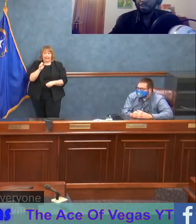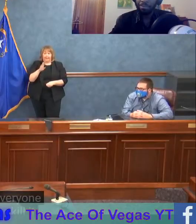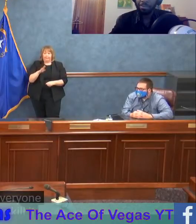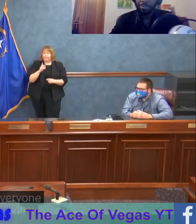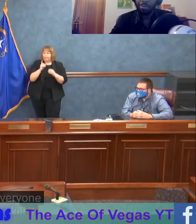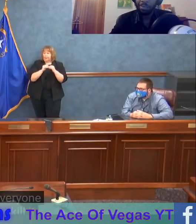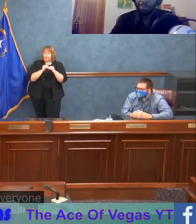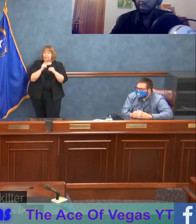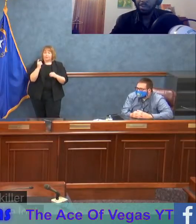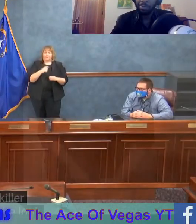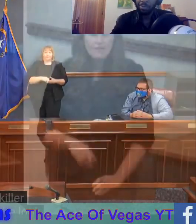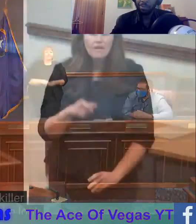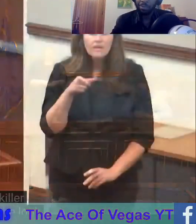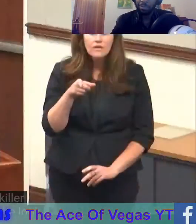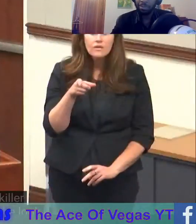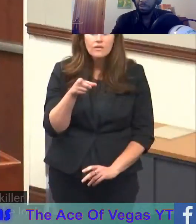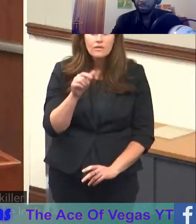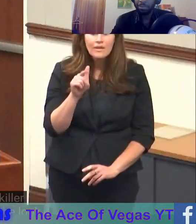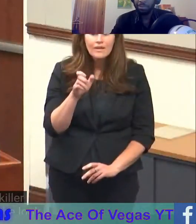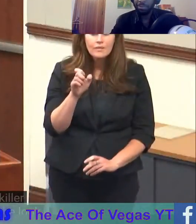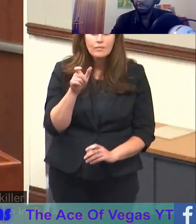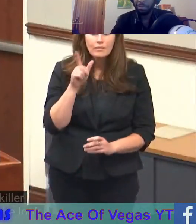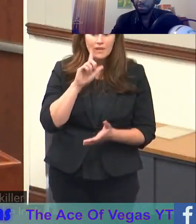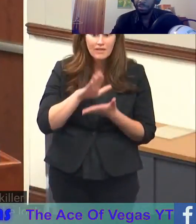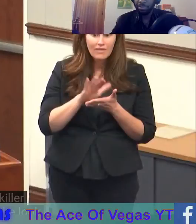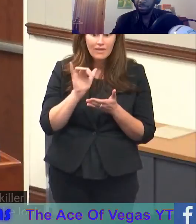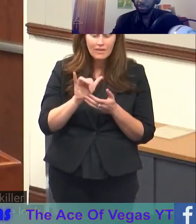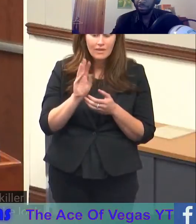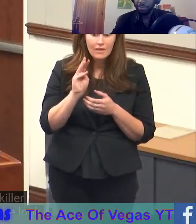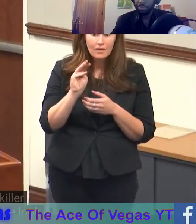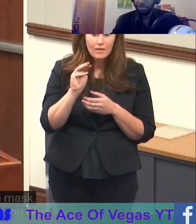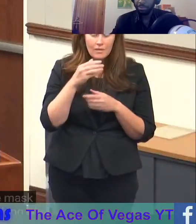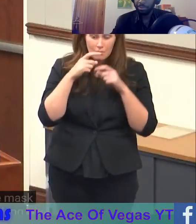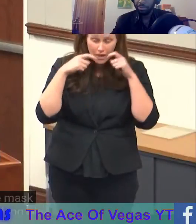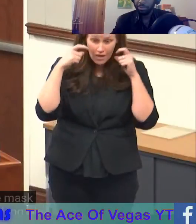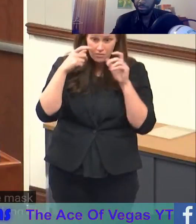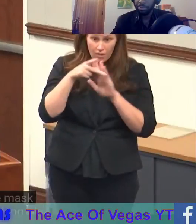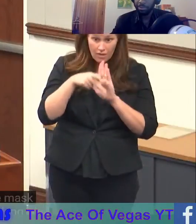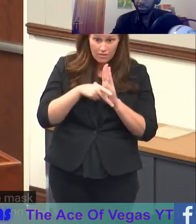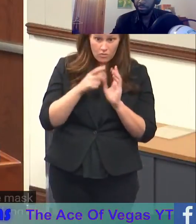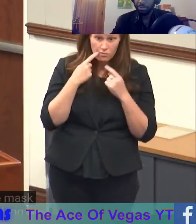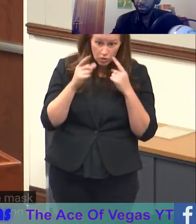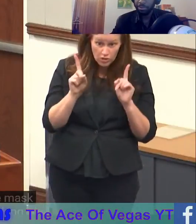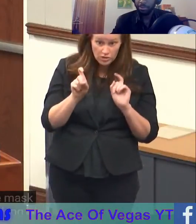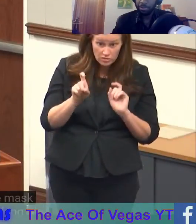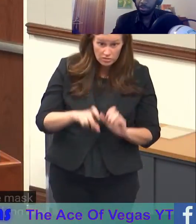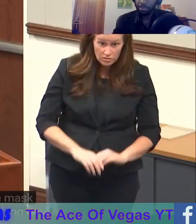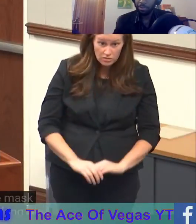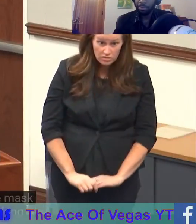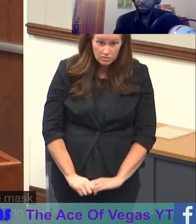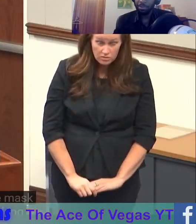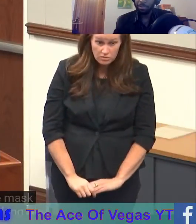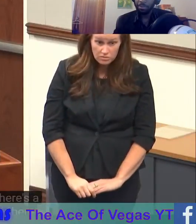Okay, Nate. Governor. Caleb, do you believe that the mask policy is actually working? The governor hinted at, there's a lot of theories out